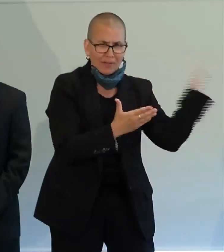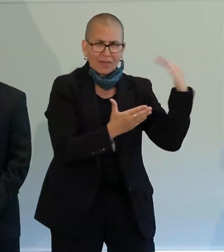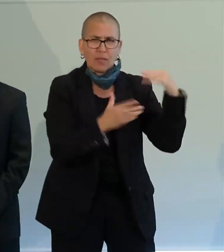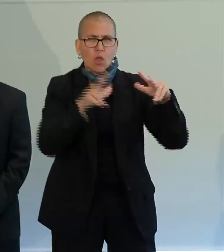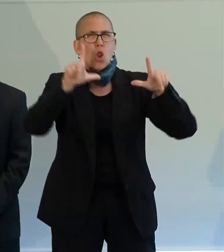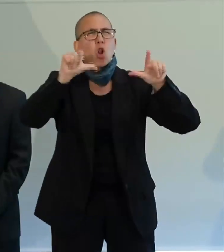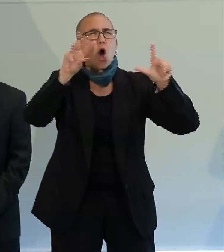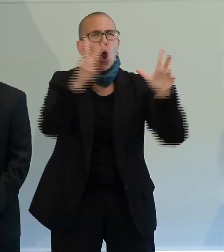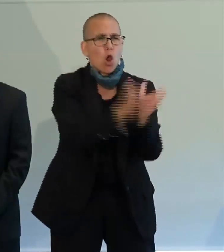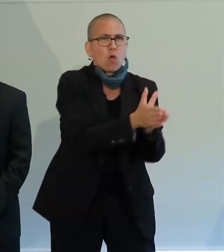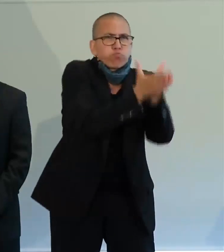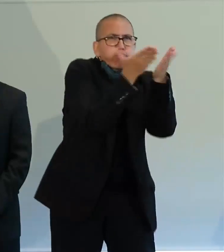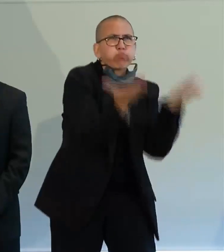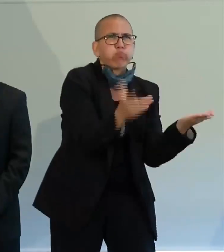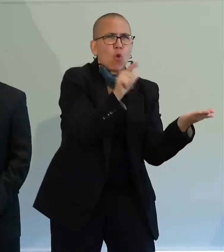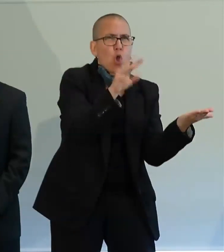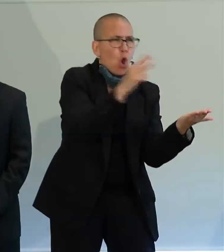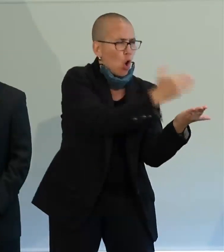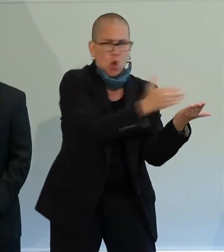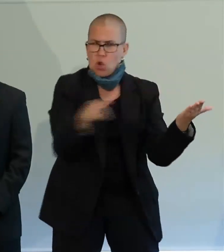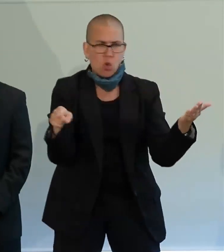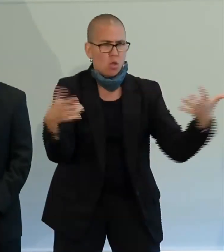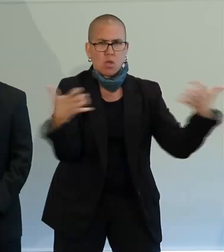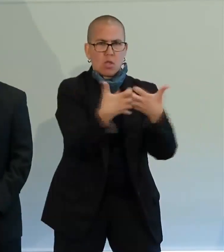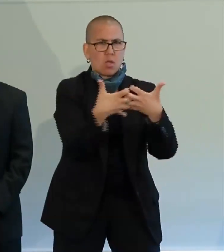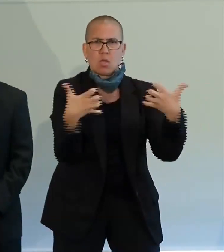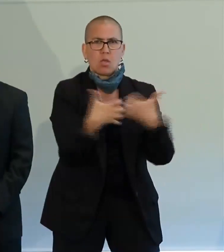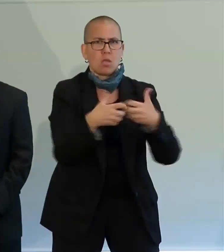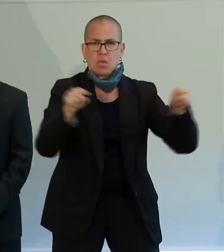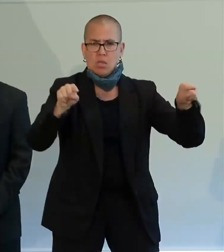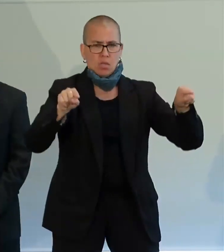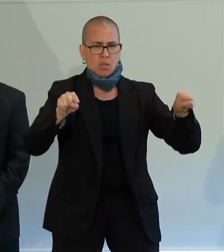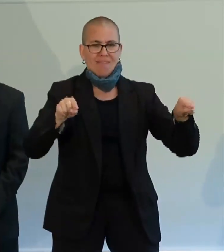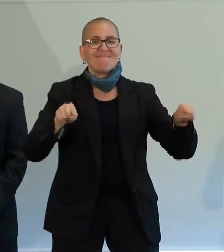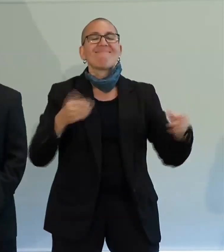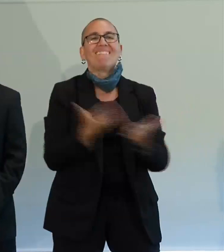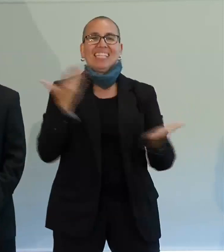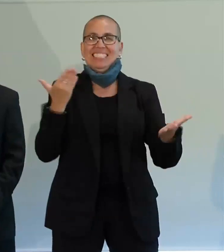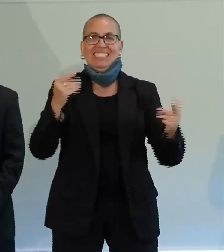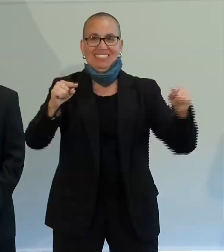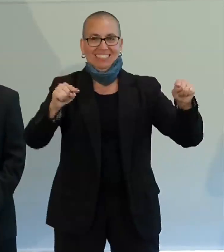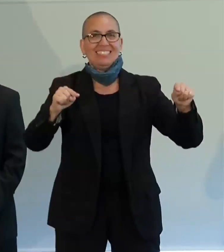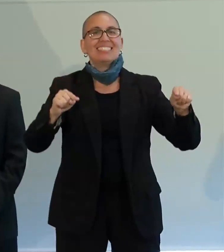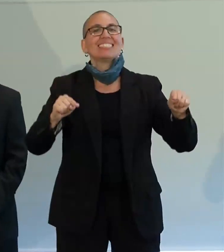and we arrived at these charges. We believe that they're justified by the facts and the law.